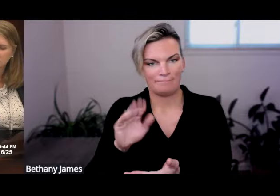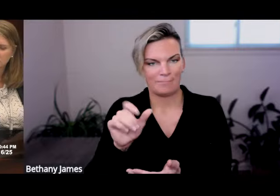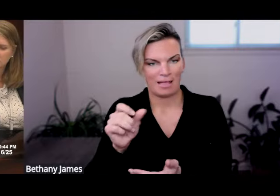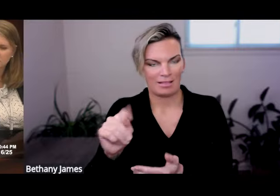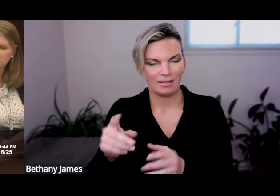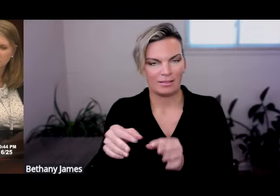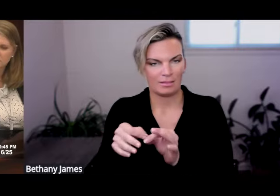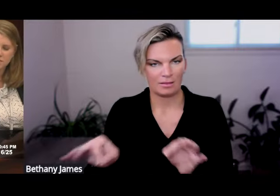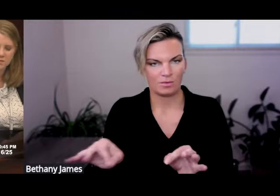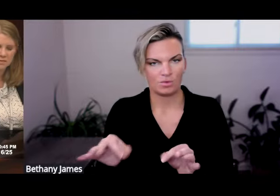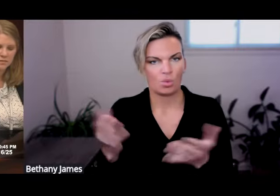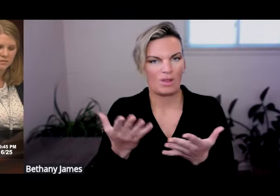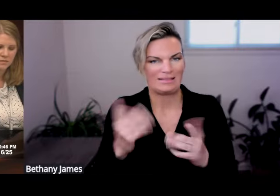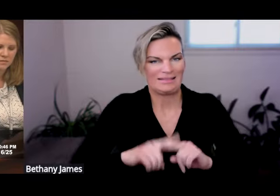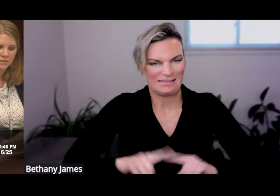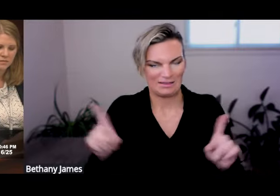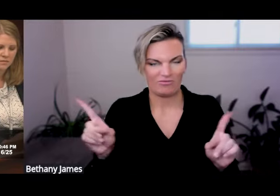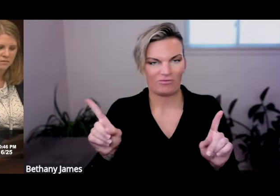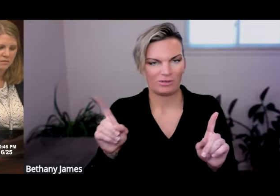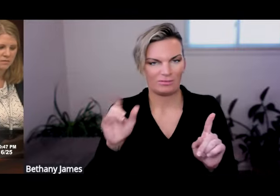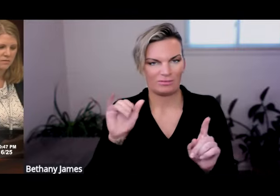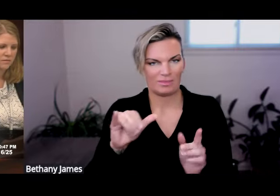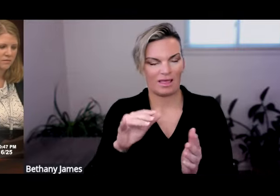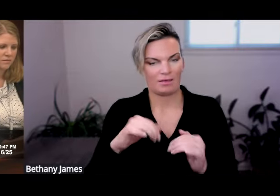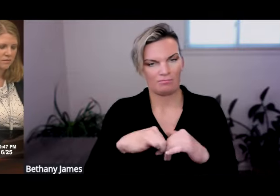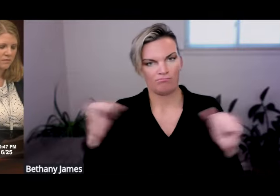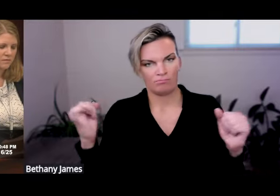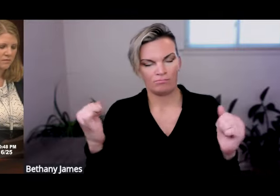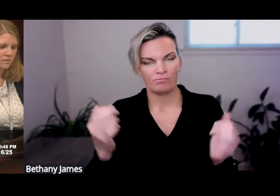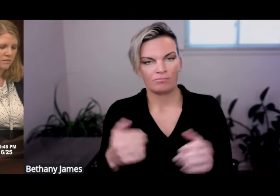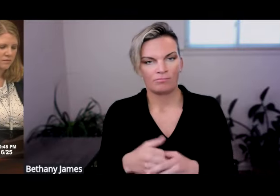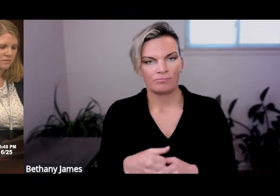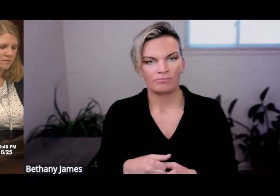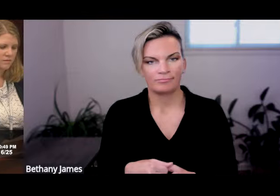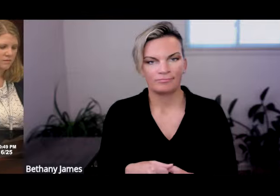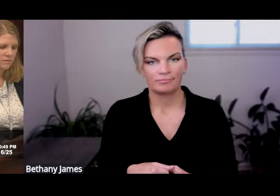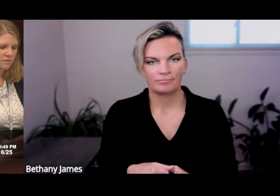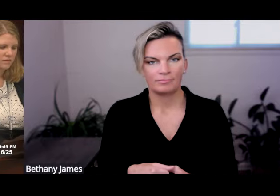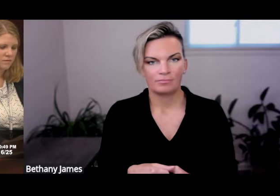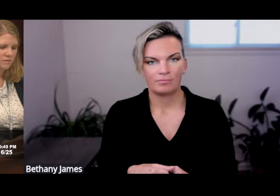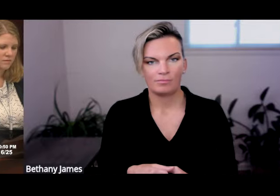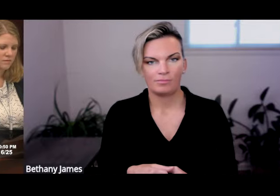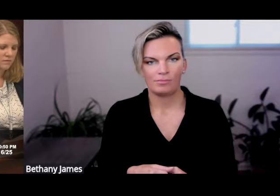done that's different. So like if it is a requirement where it's